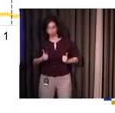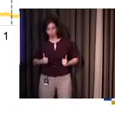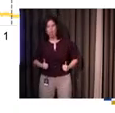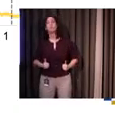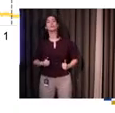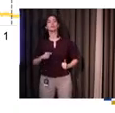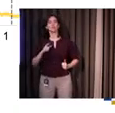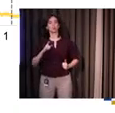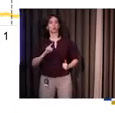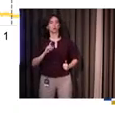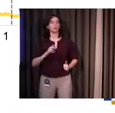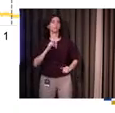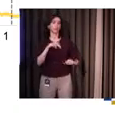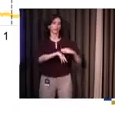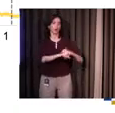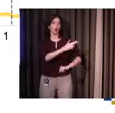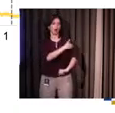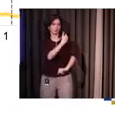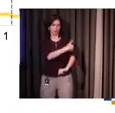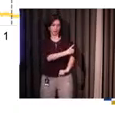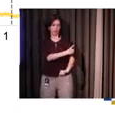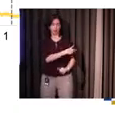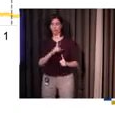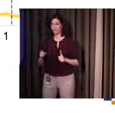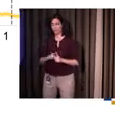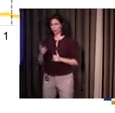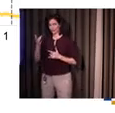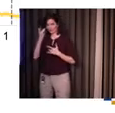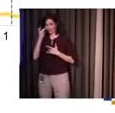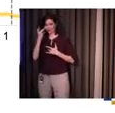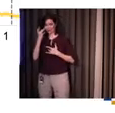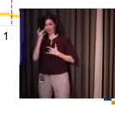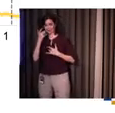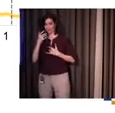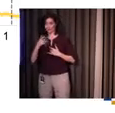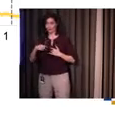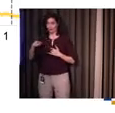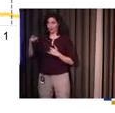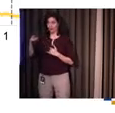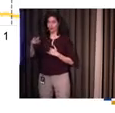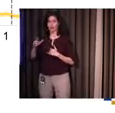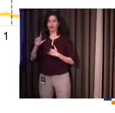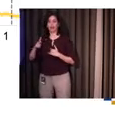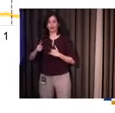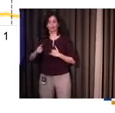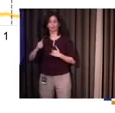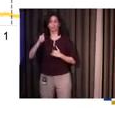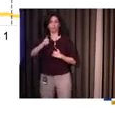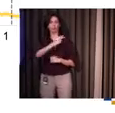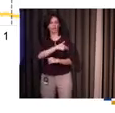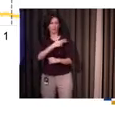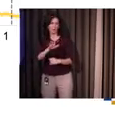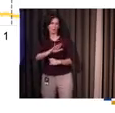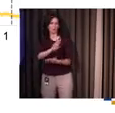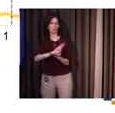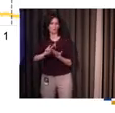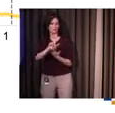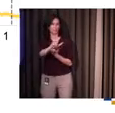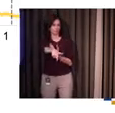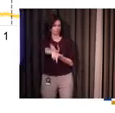it lags what's really going on with cases by a good couple weeks. That said, it's pretty clear when you look at